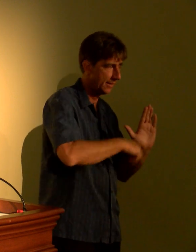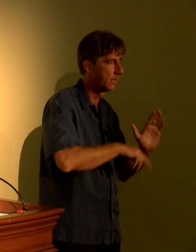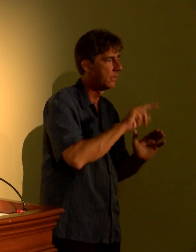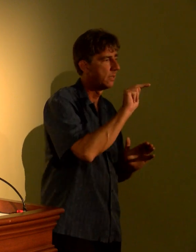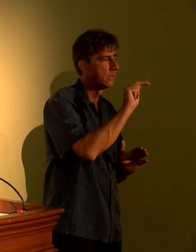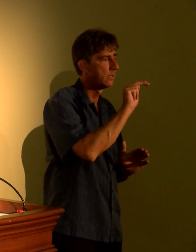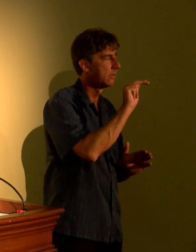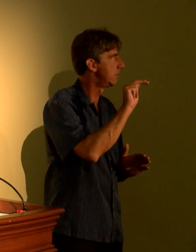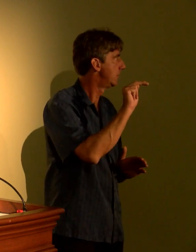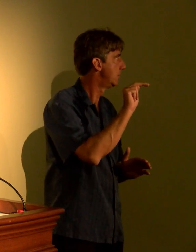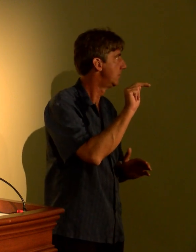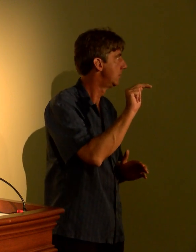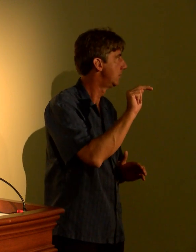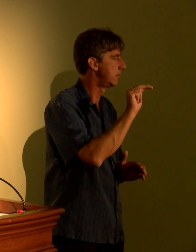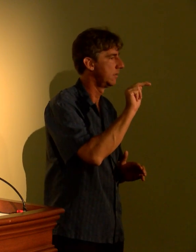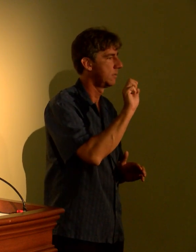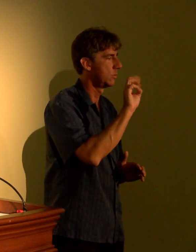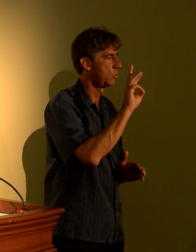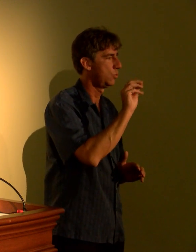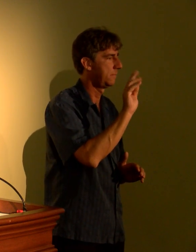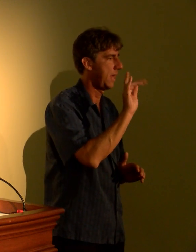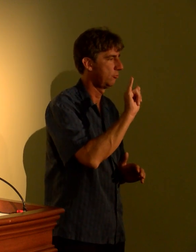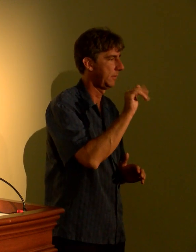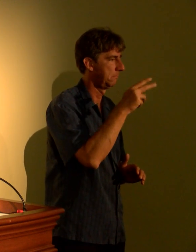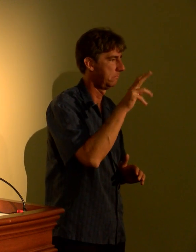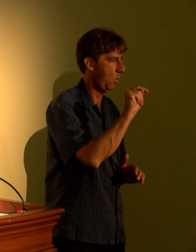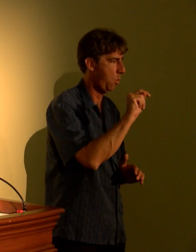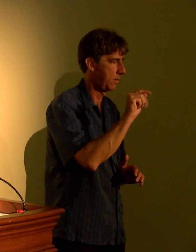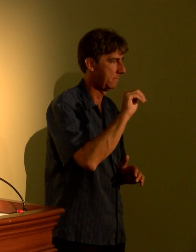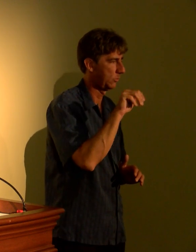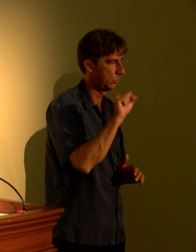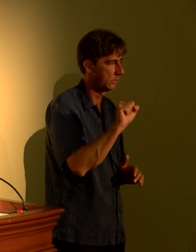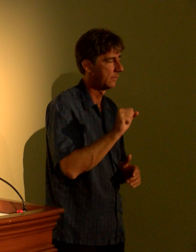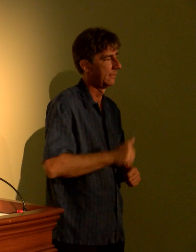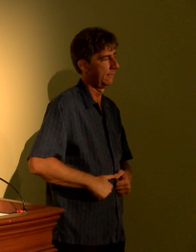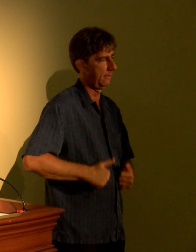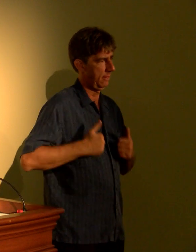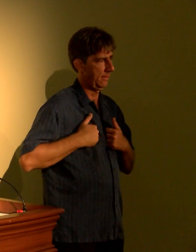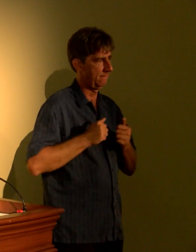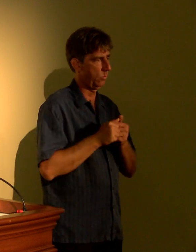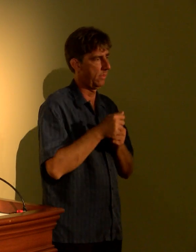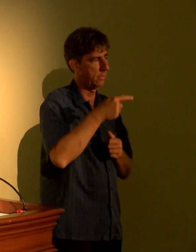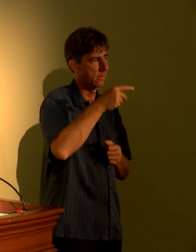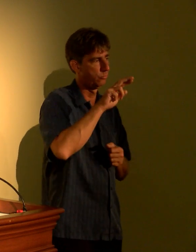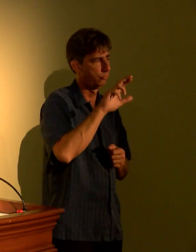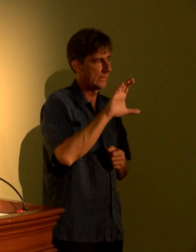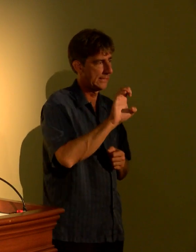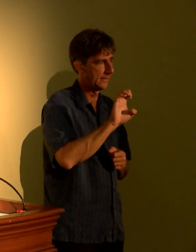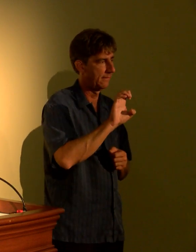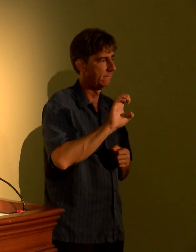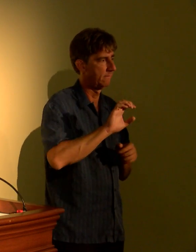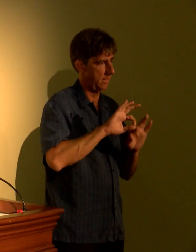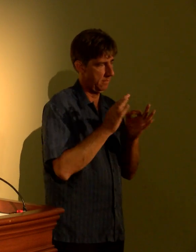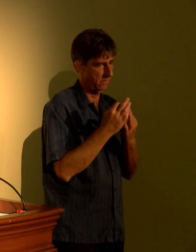Newburyport, Massachusetts, where he lived with the Prince family for 3 months and